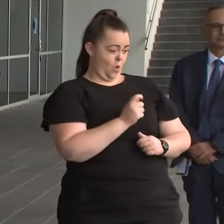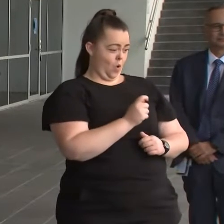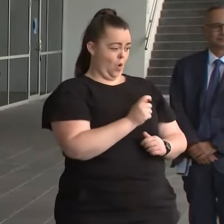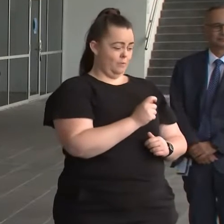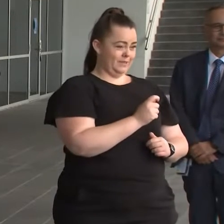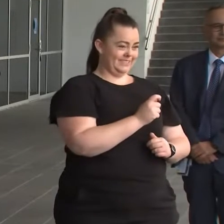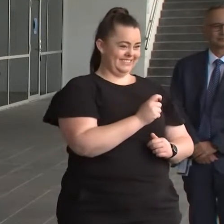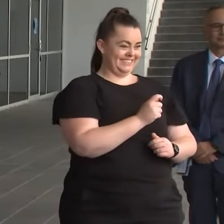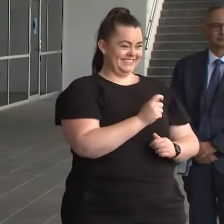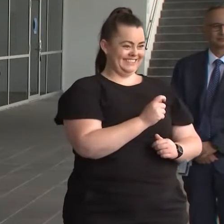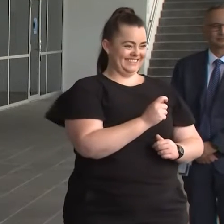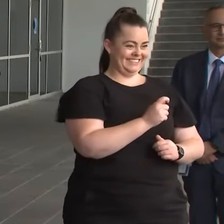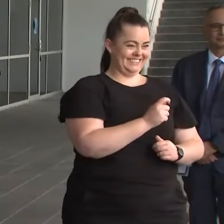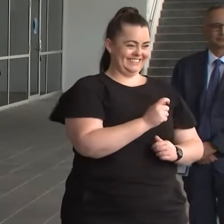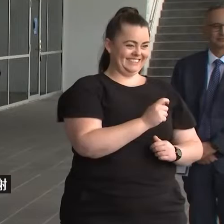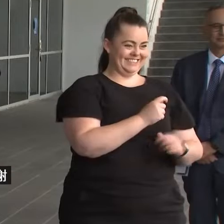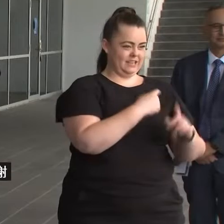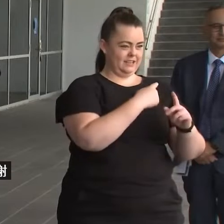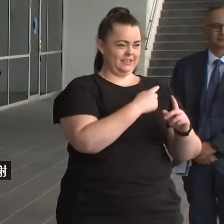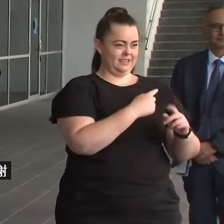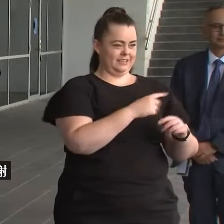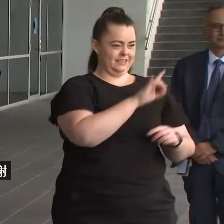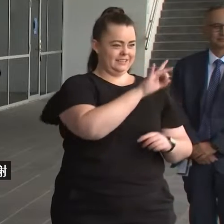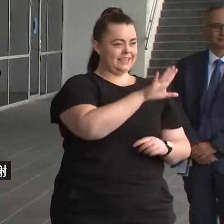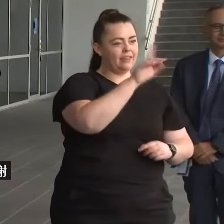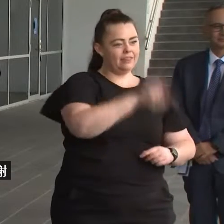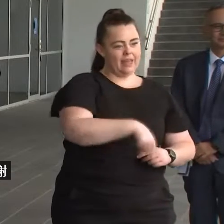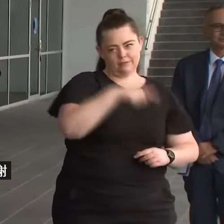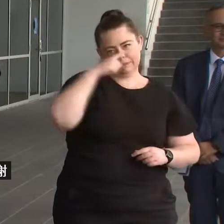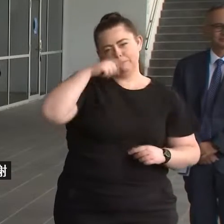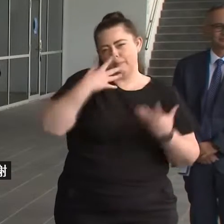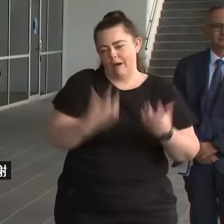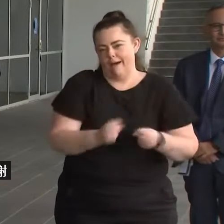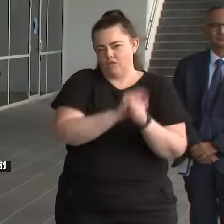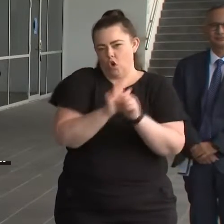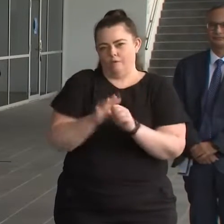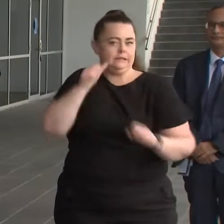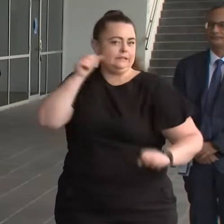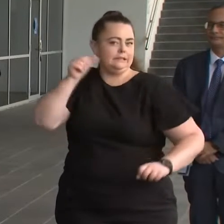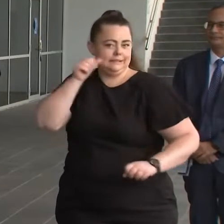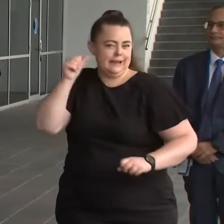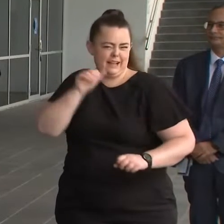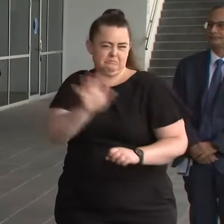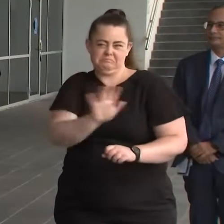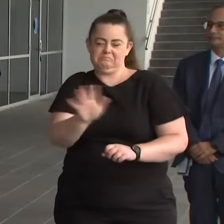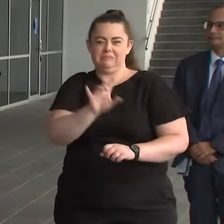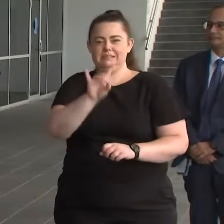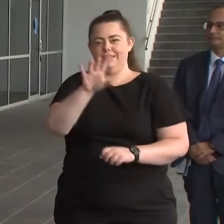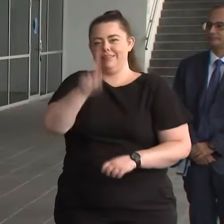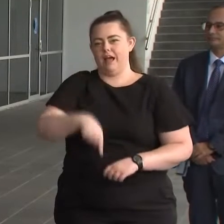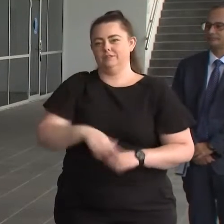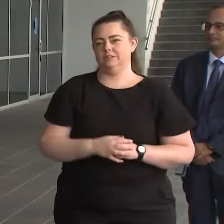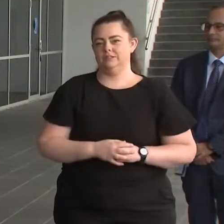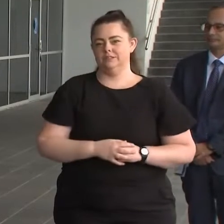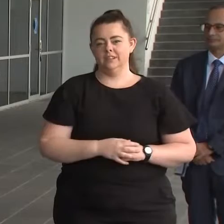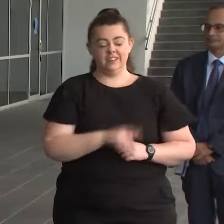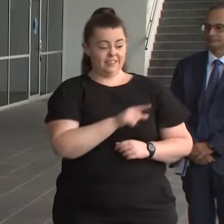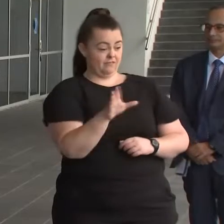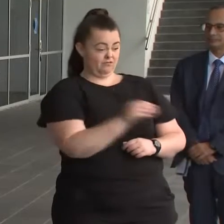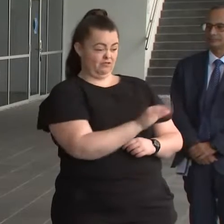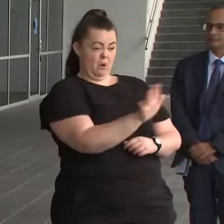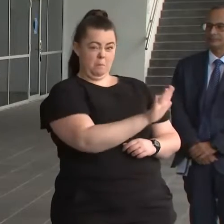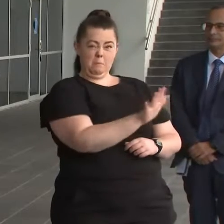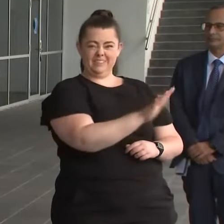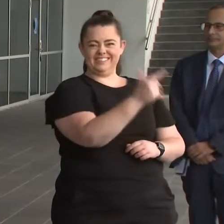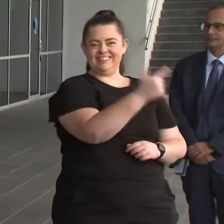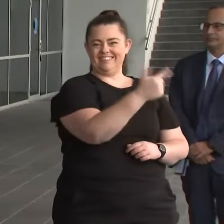65,715 PCR tests. So thank you for the community for both using those RAT tests but also continuing to get those PCR tests.